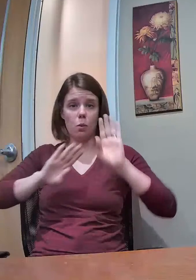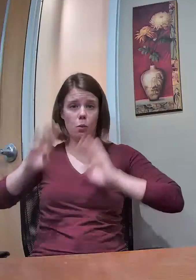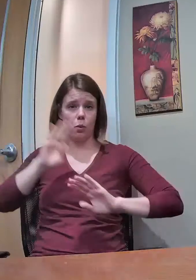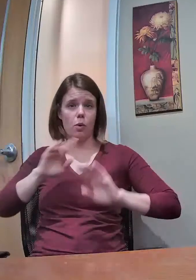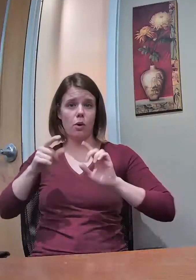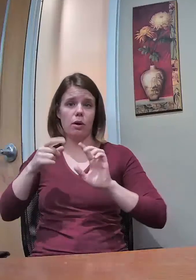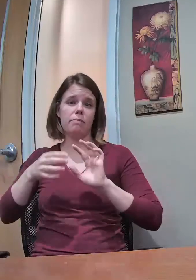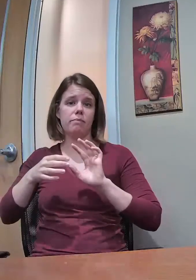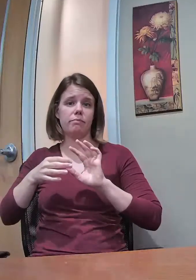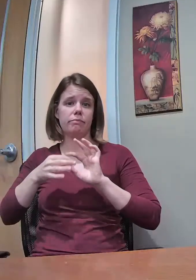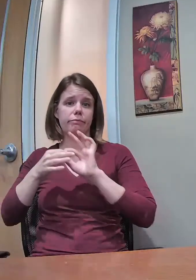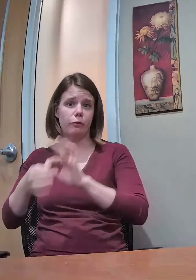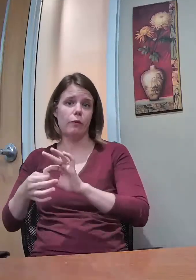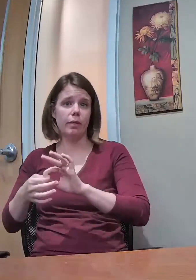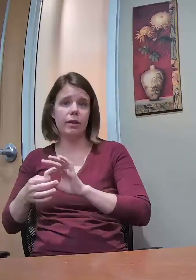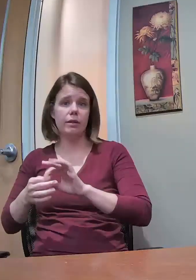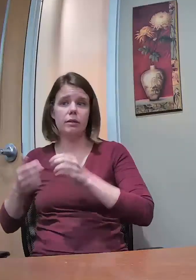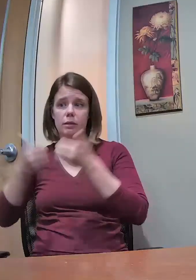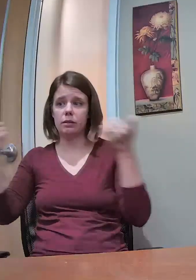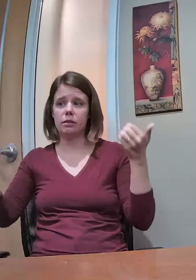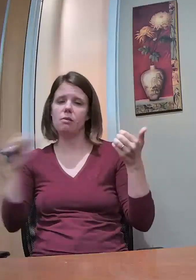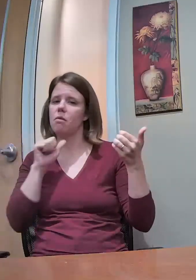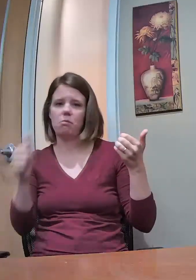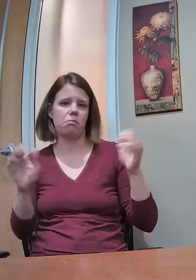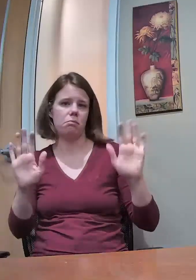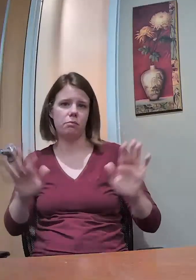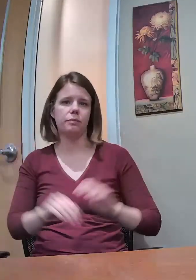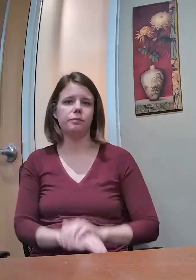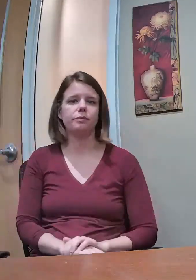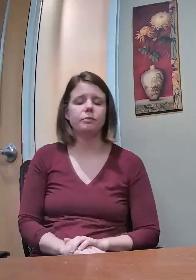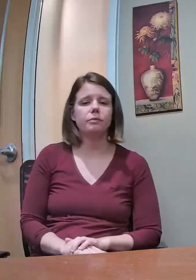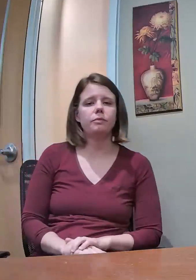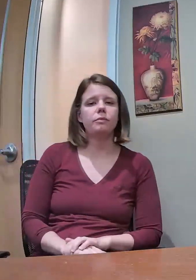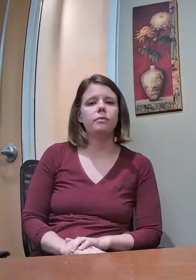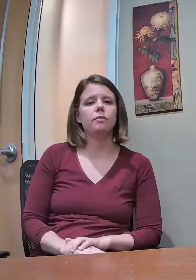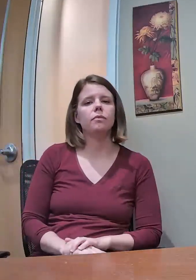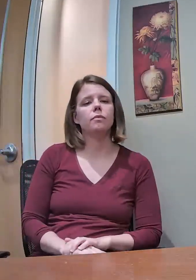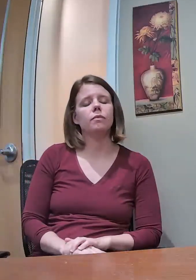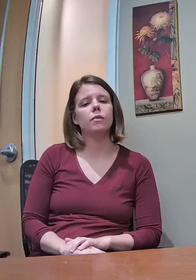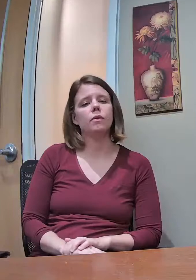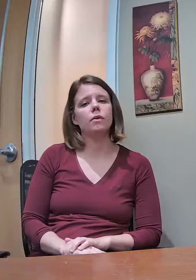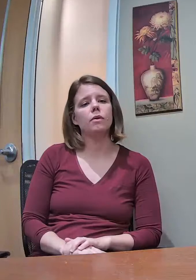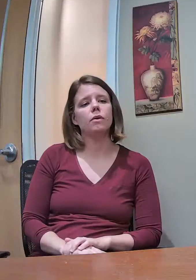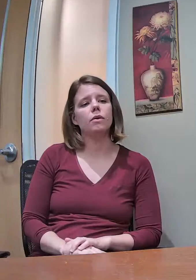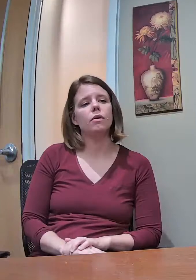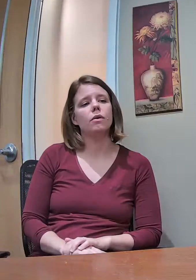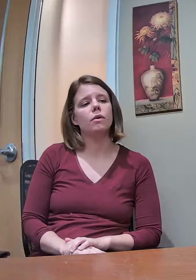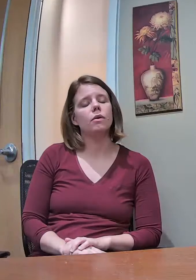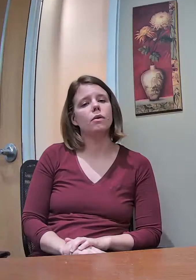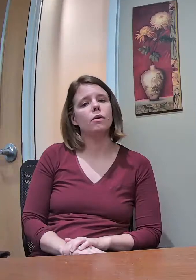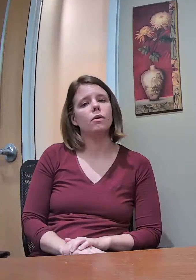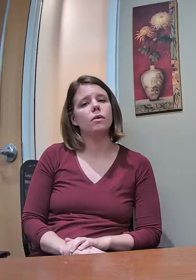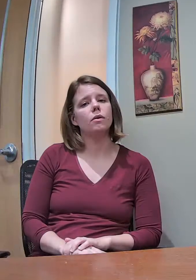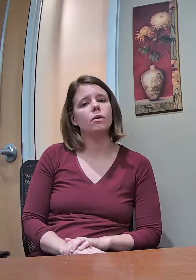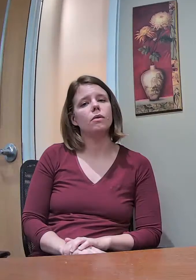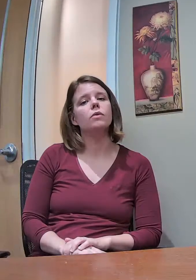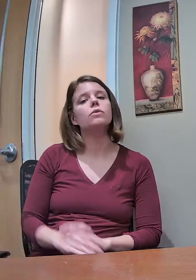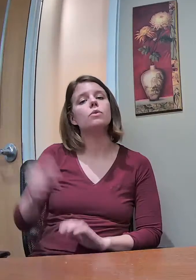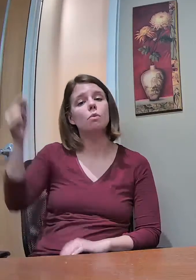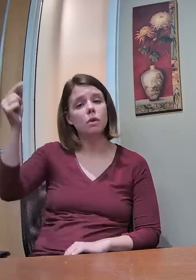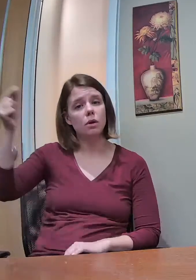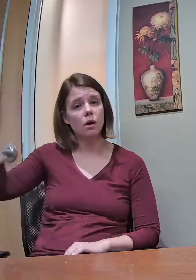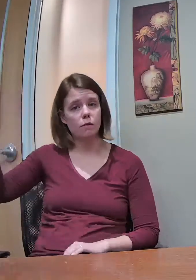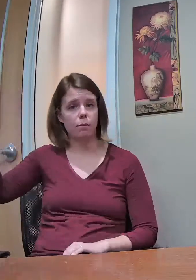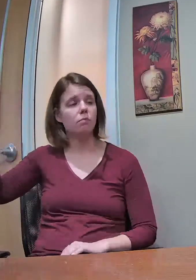get a little too confusing. So where the total immunization coverage rate within the home is set out by the Ministry